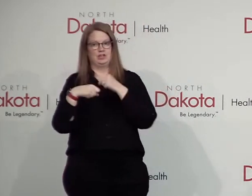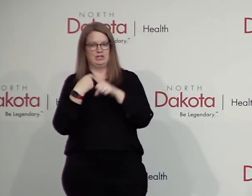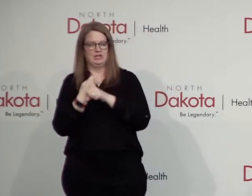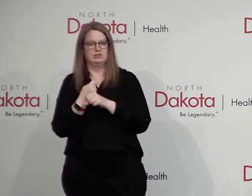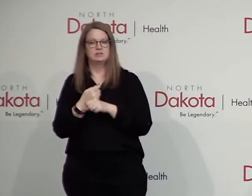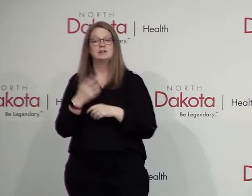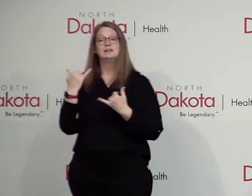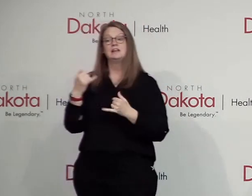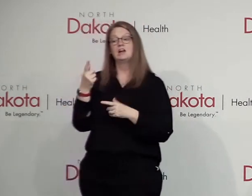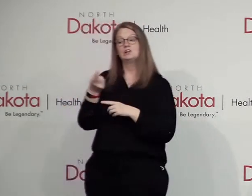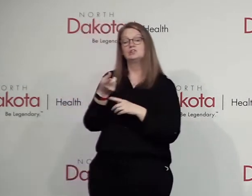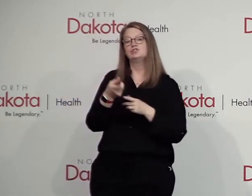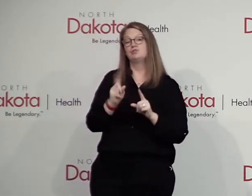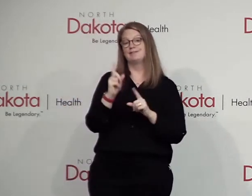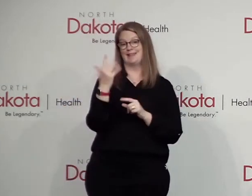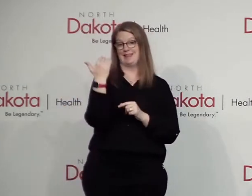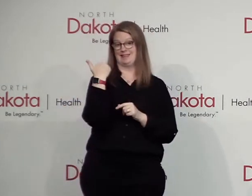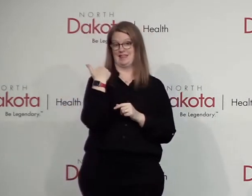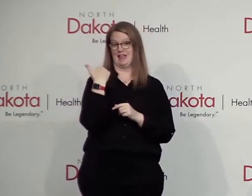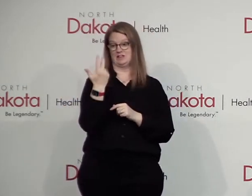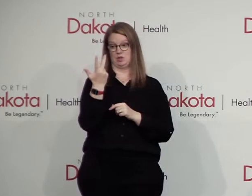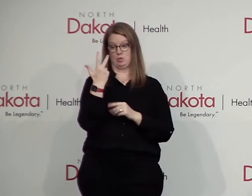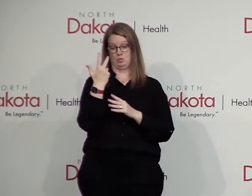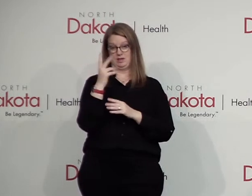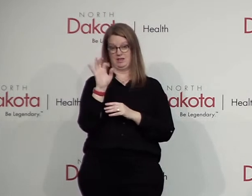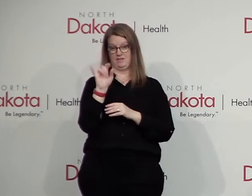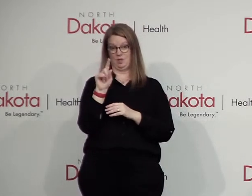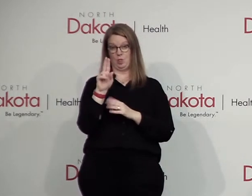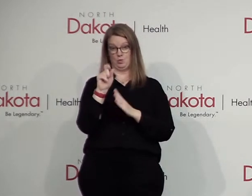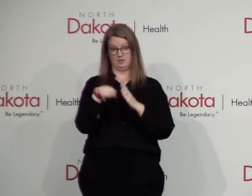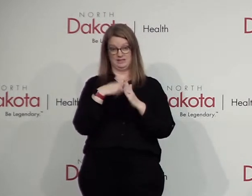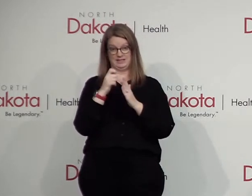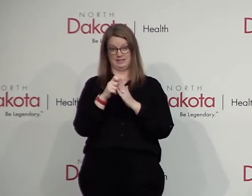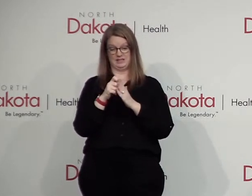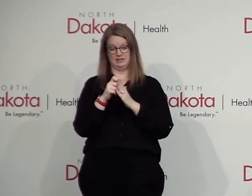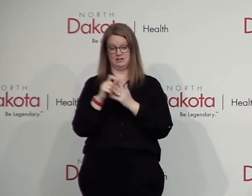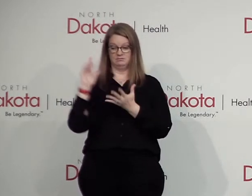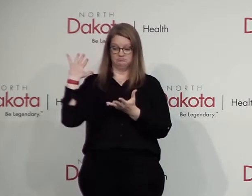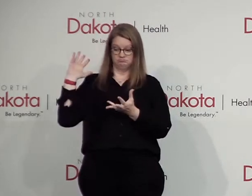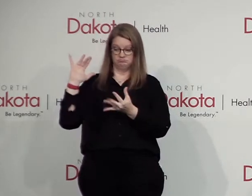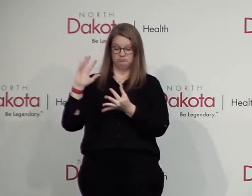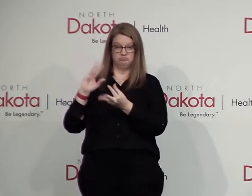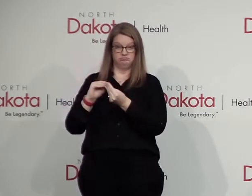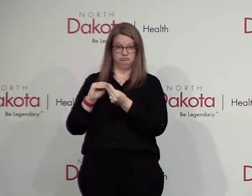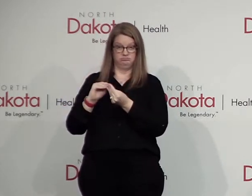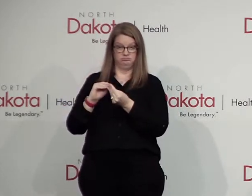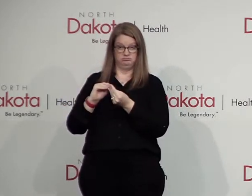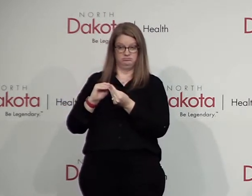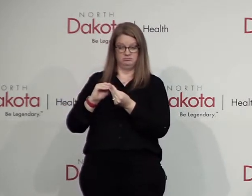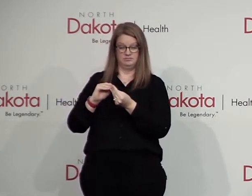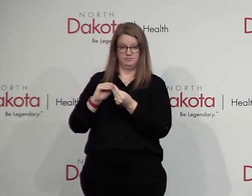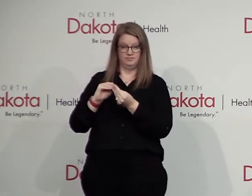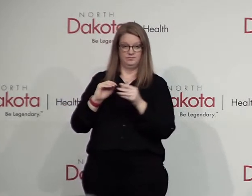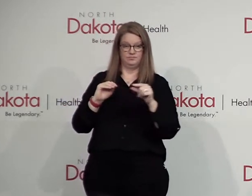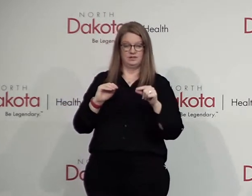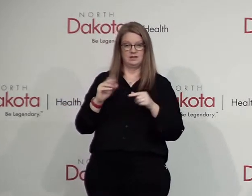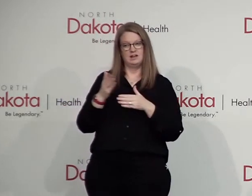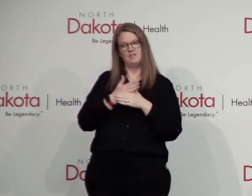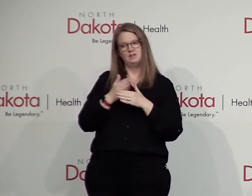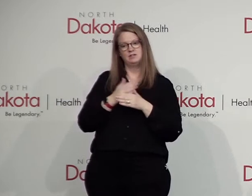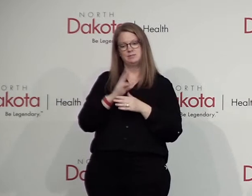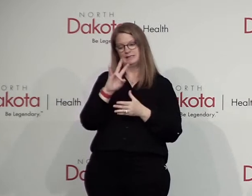comparison, during the last 3 seasons before the COVID pandemic, cumulative case counts for this season averaged